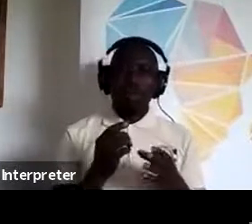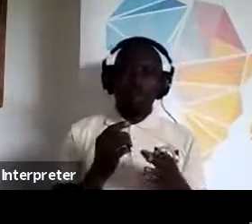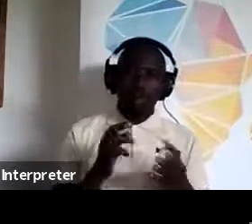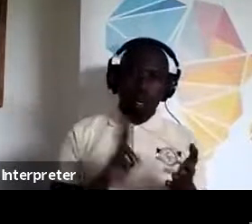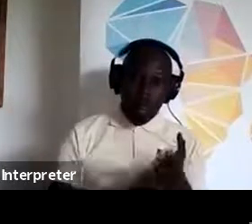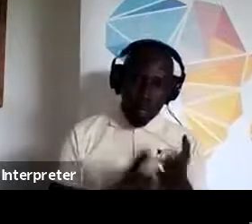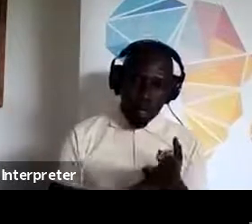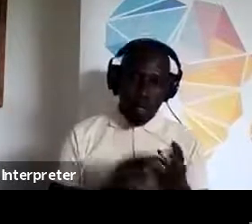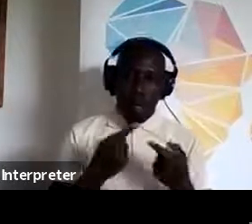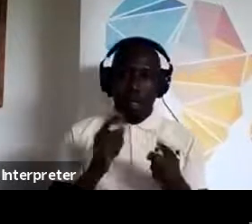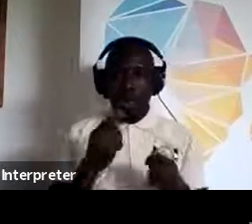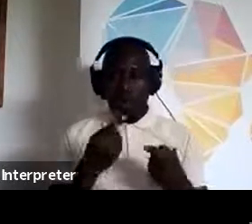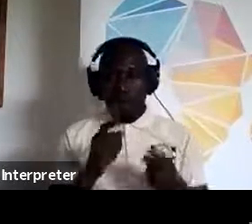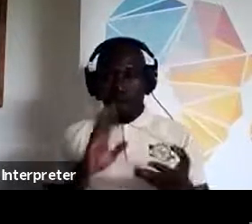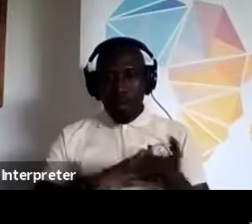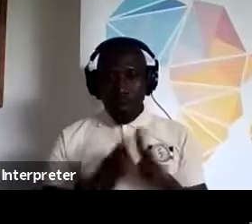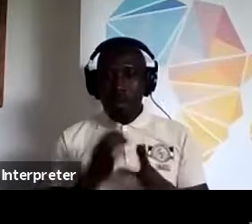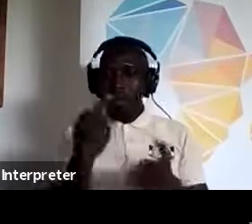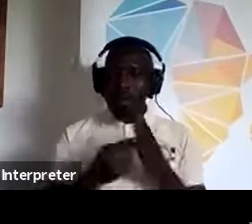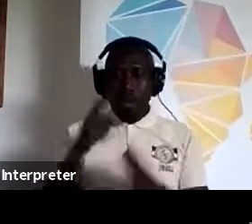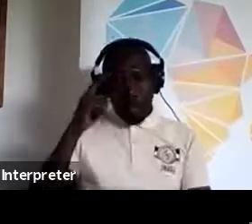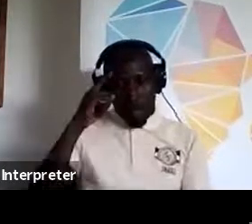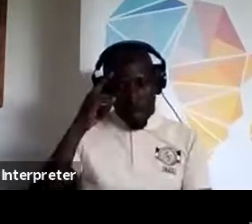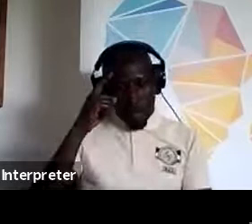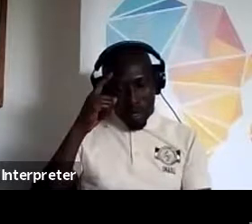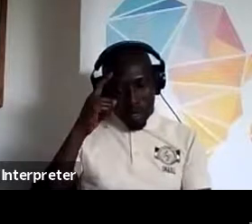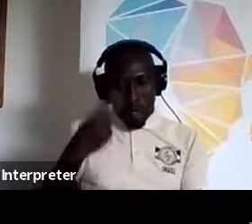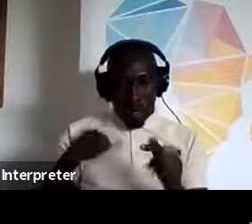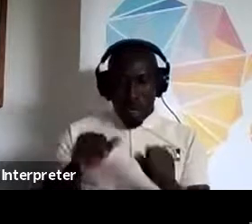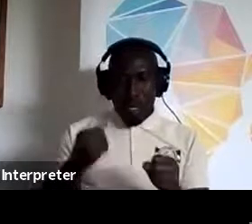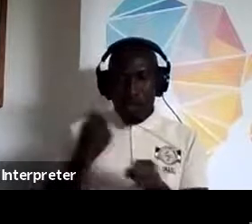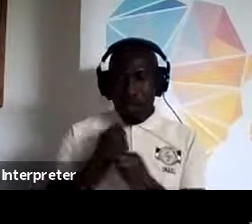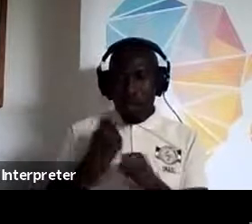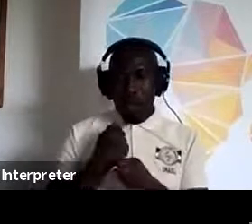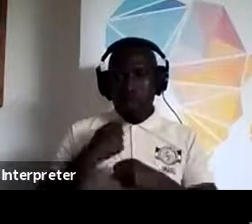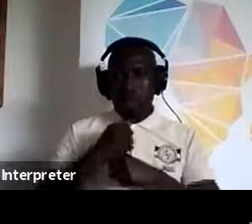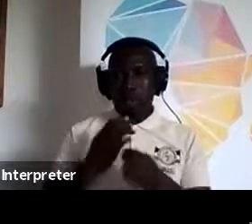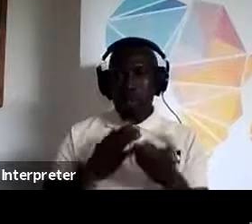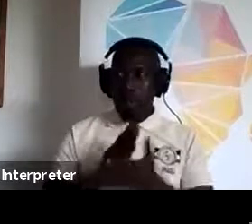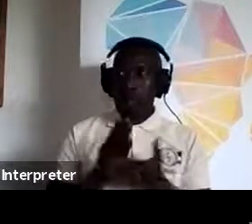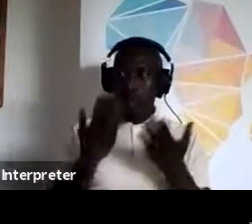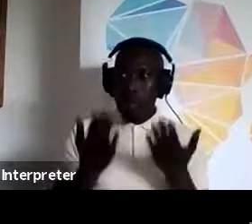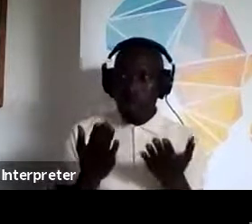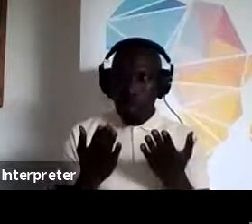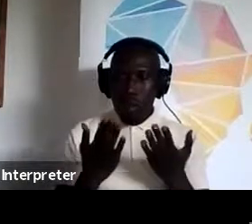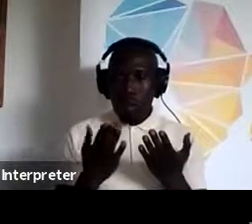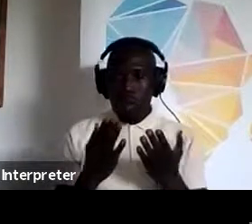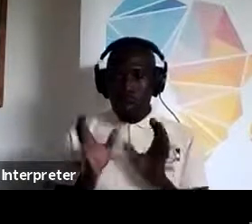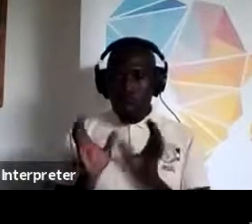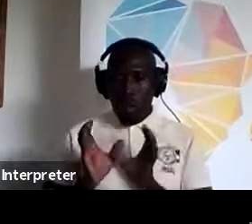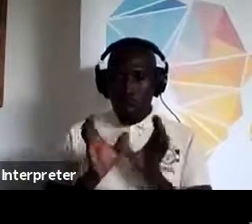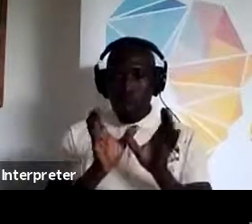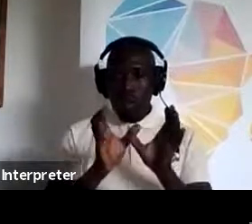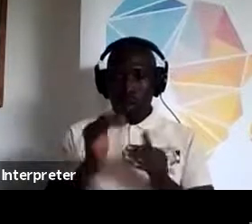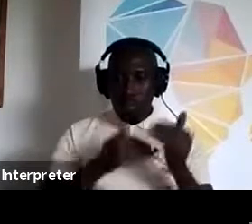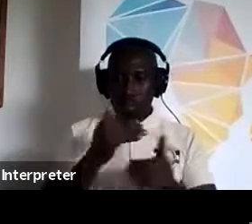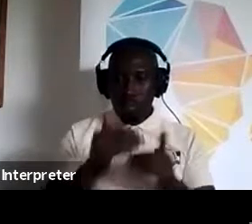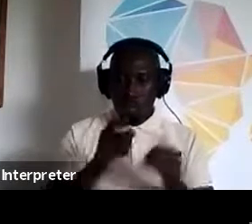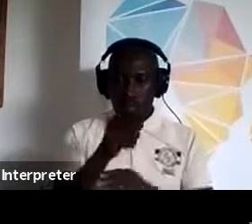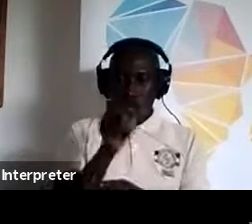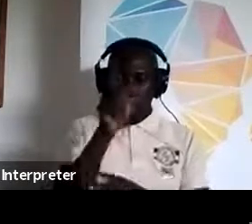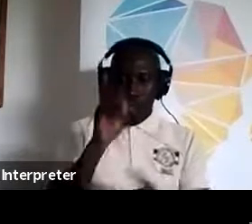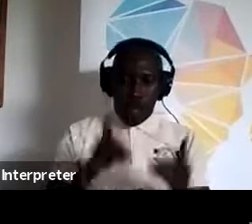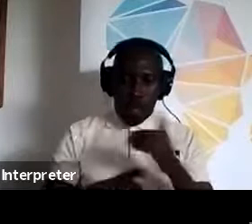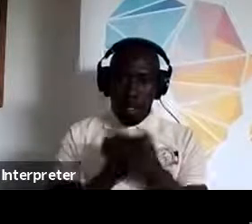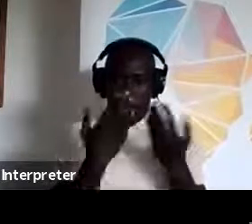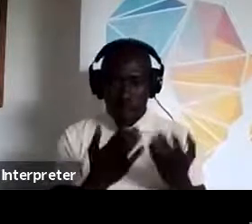stakeholders. What do you think we should be doing to ensure that the push for the rights of disability, persons with disability